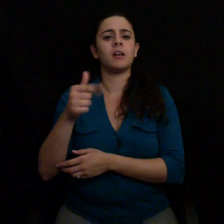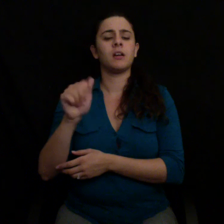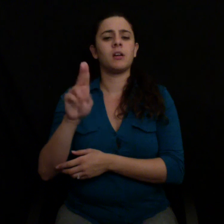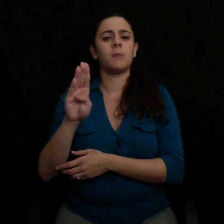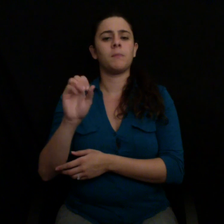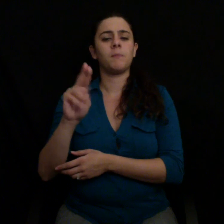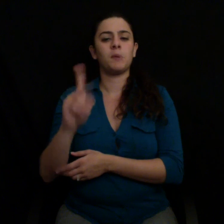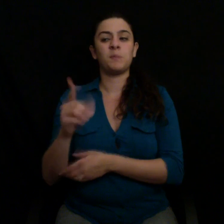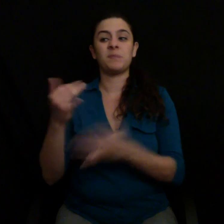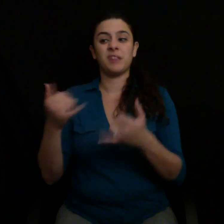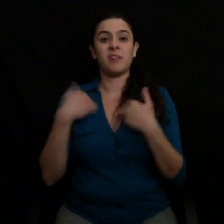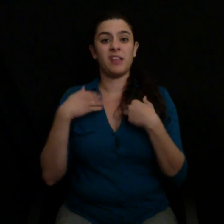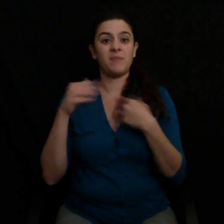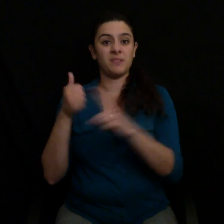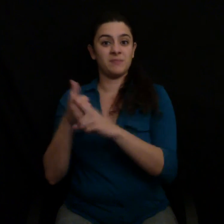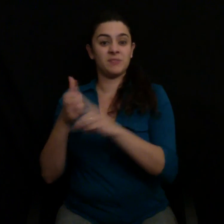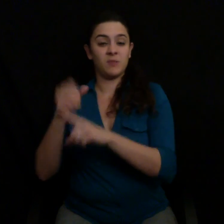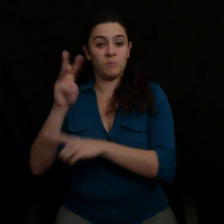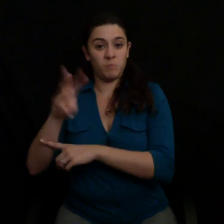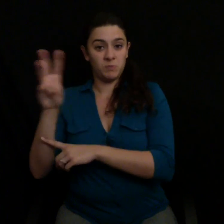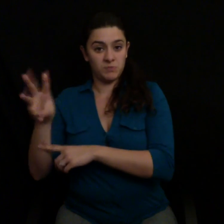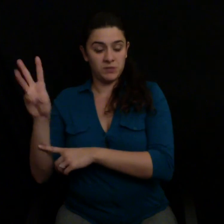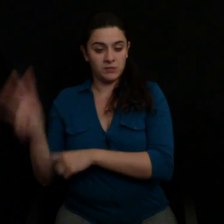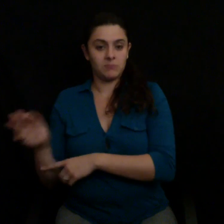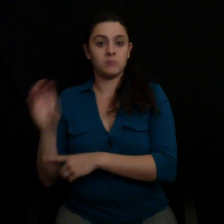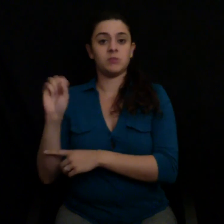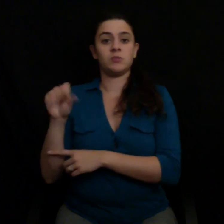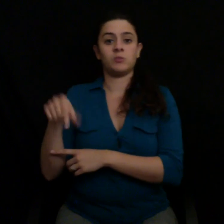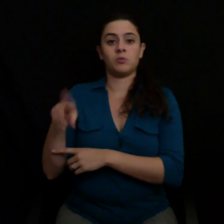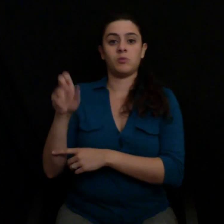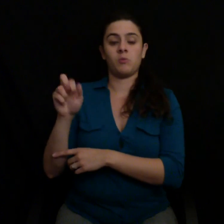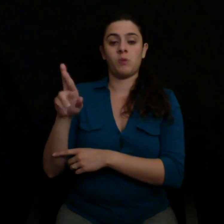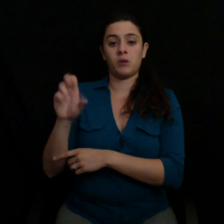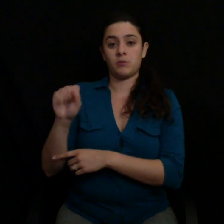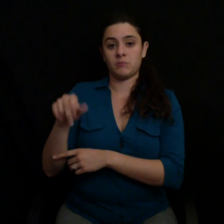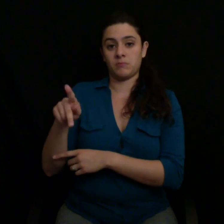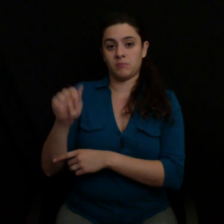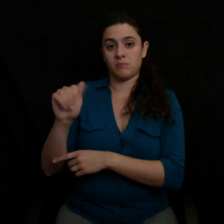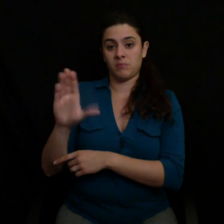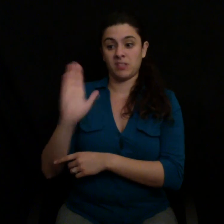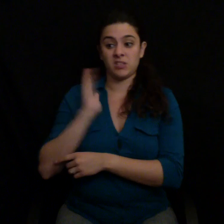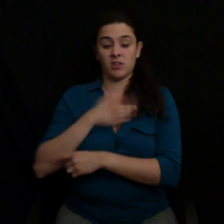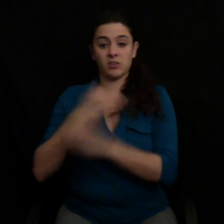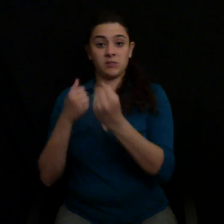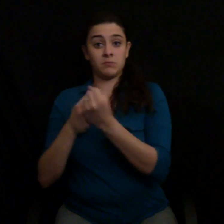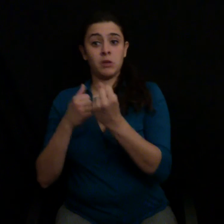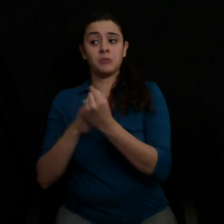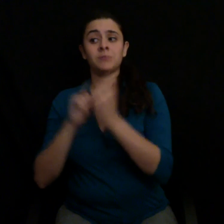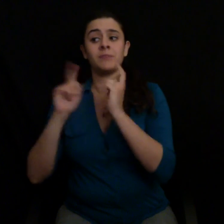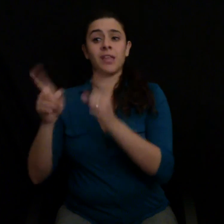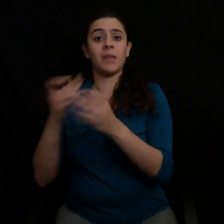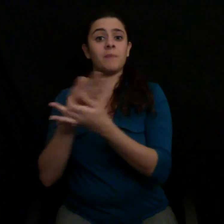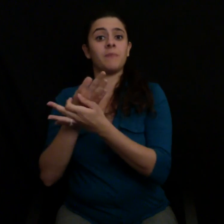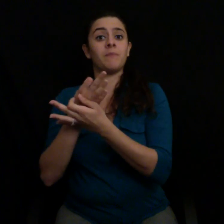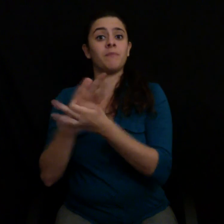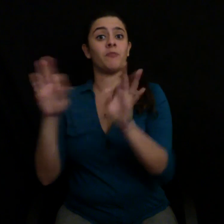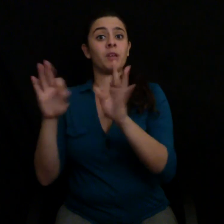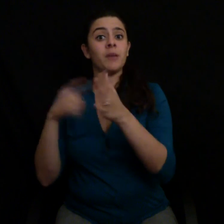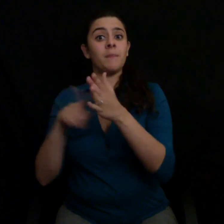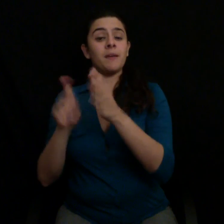ontheroadandrails.com. Squarespace, one of our sponsors, actually heard part one with him and hooked him up with a free website so he could have a place to update all of us. The